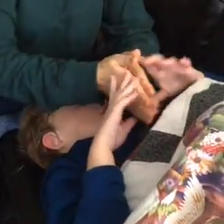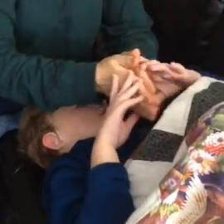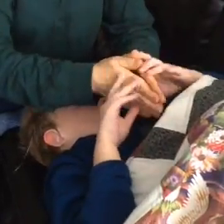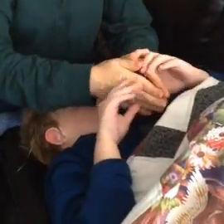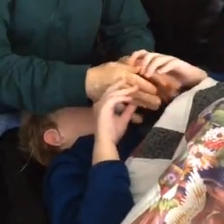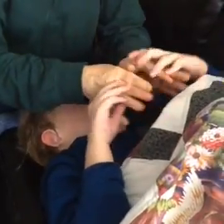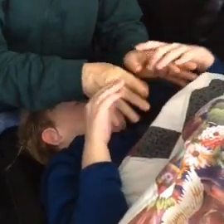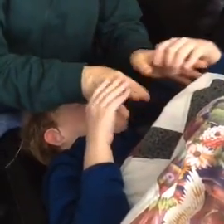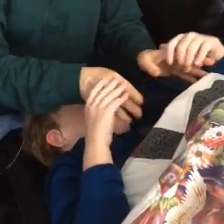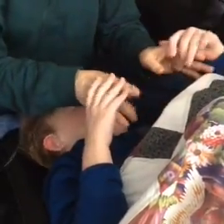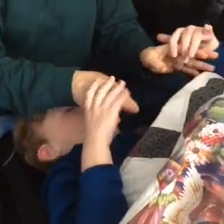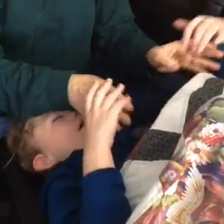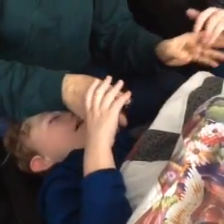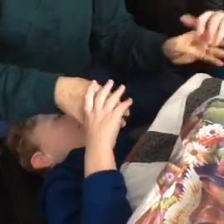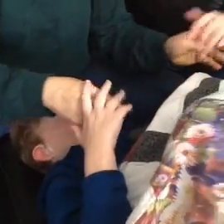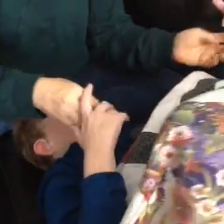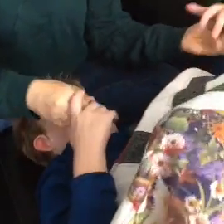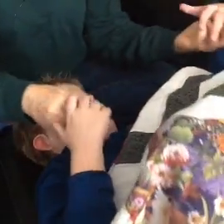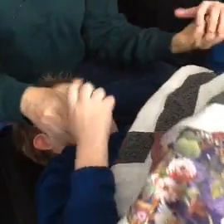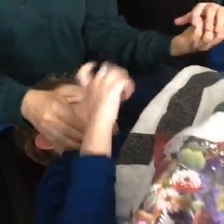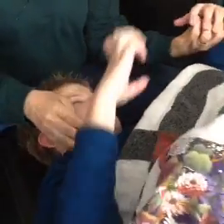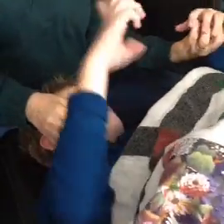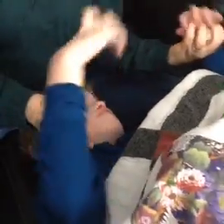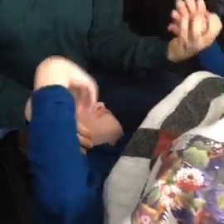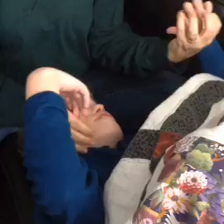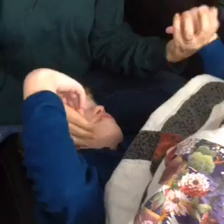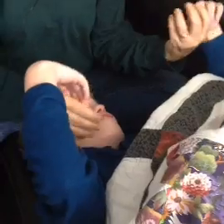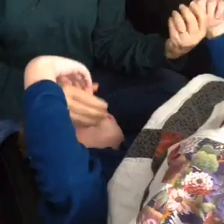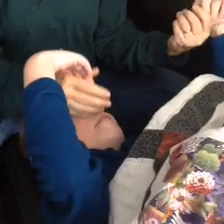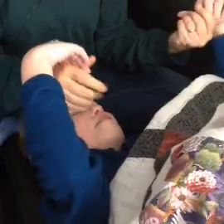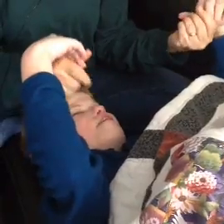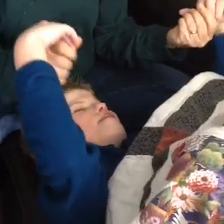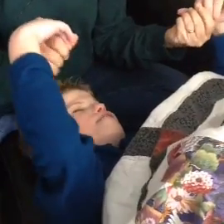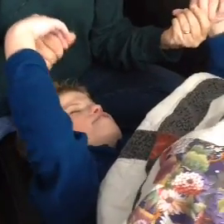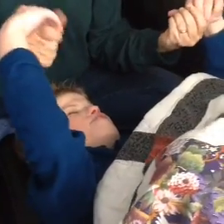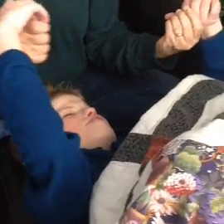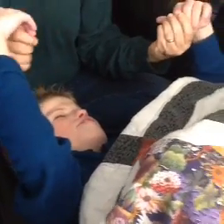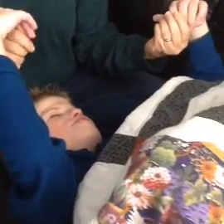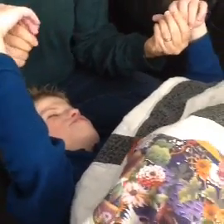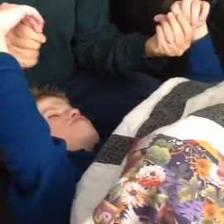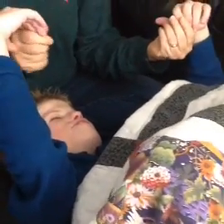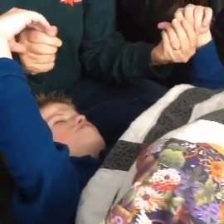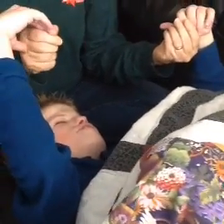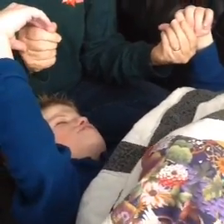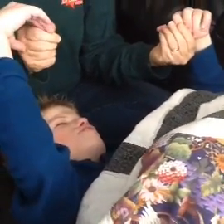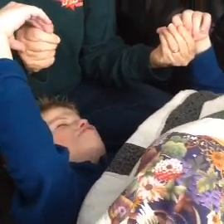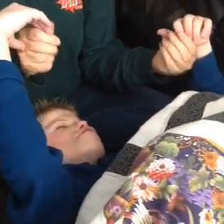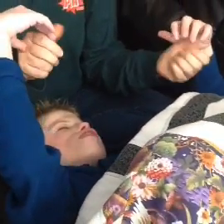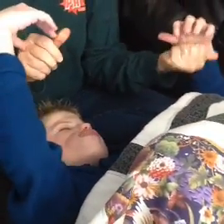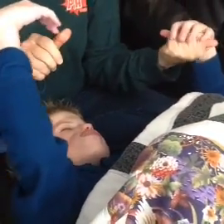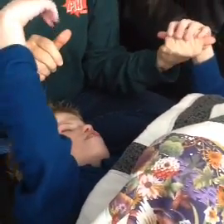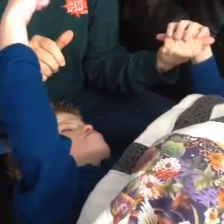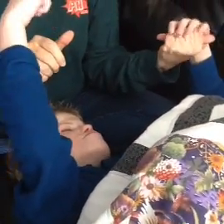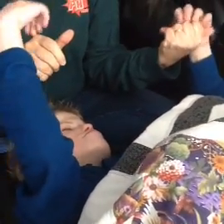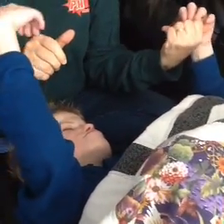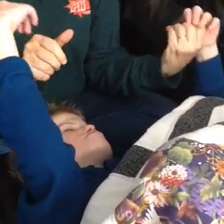Yay. Now let's finger spell it. E. And again, I'm going to do the braille. A.